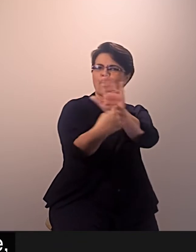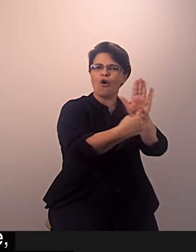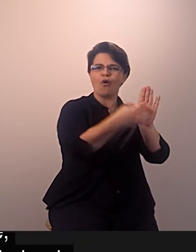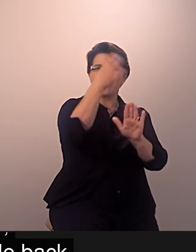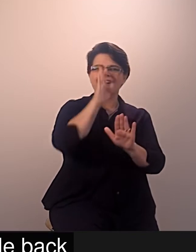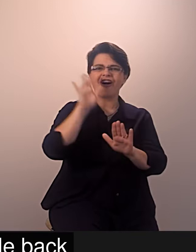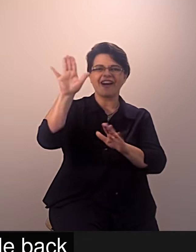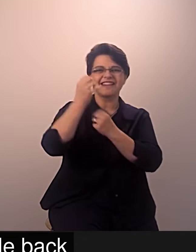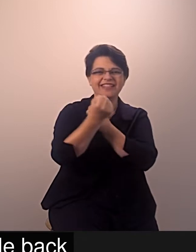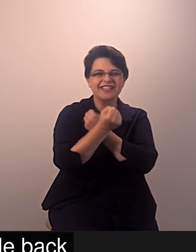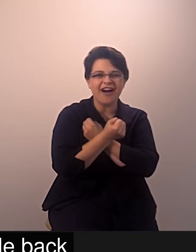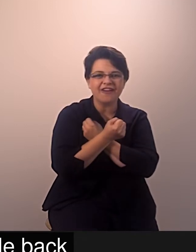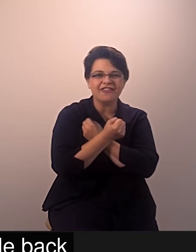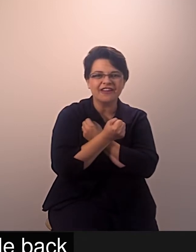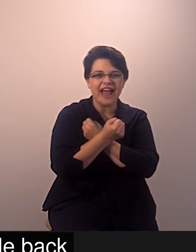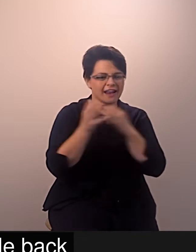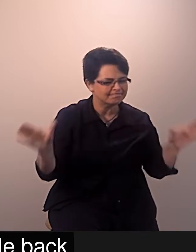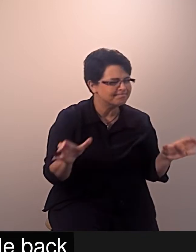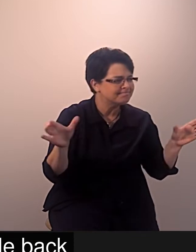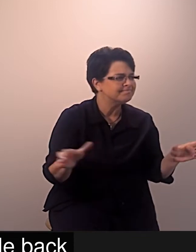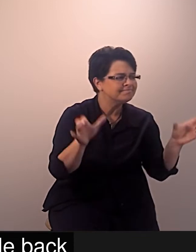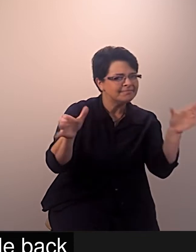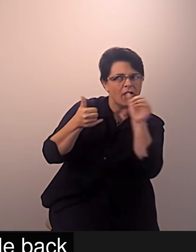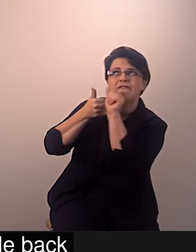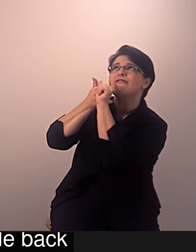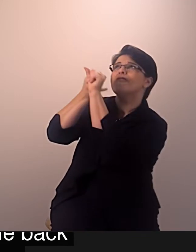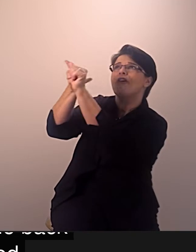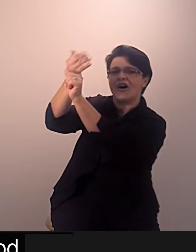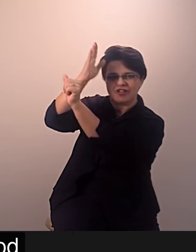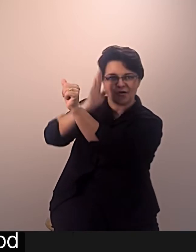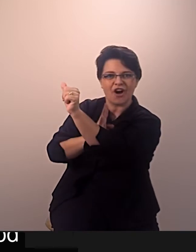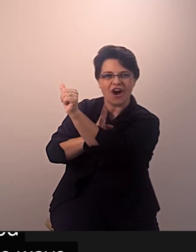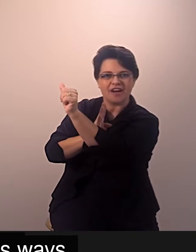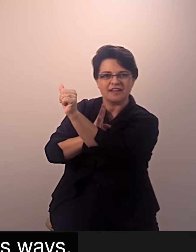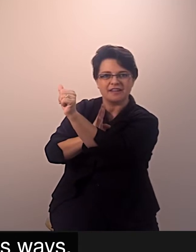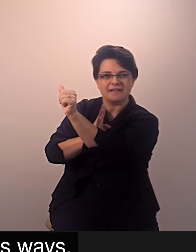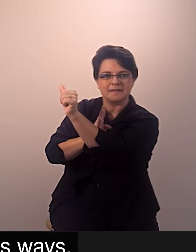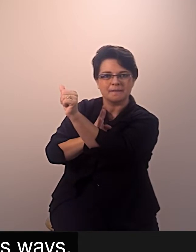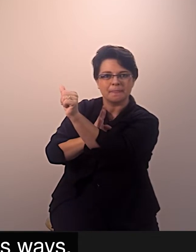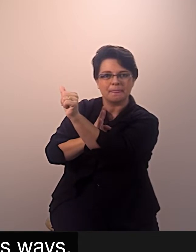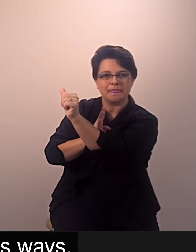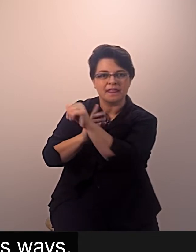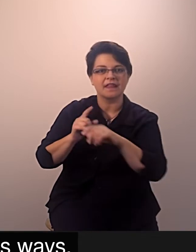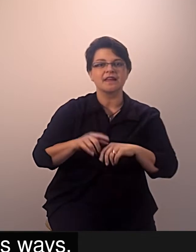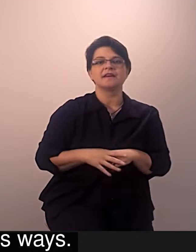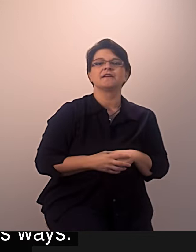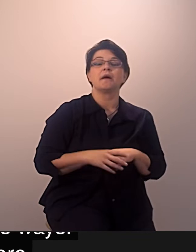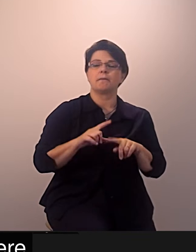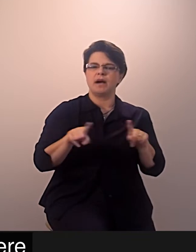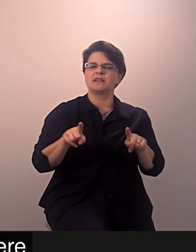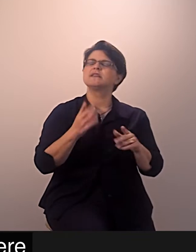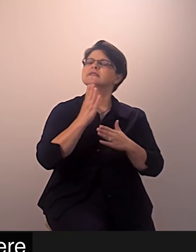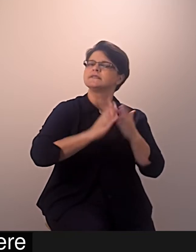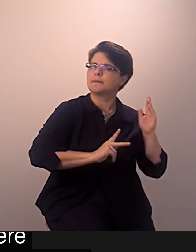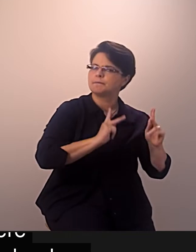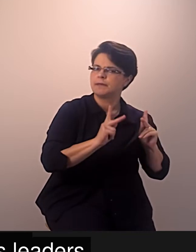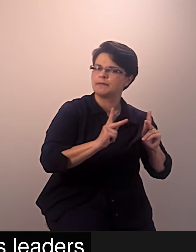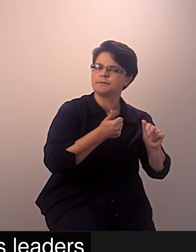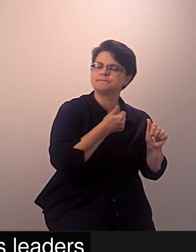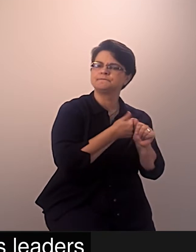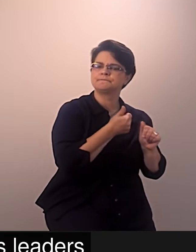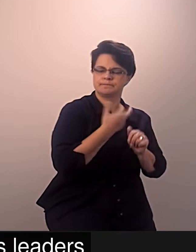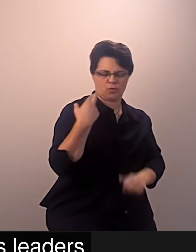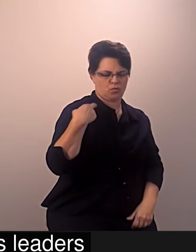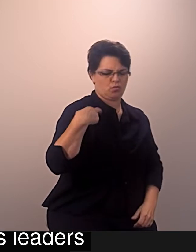follow God and walk in God's ways. But there were influential religious leaders who were very jealous